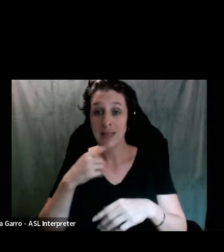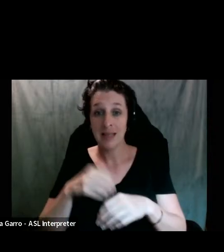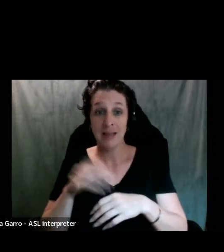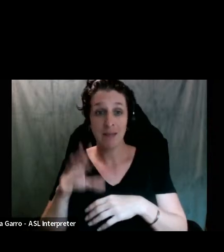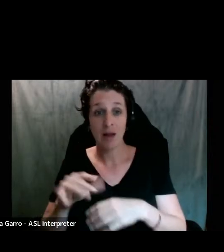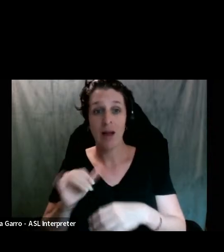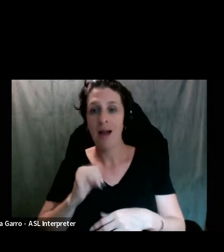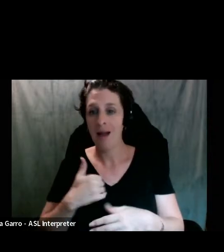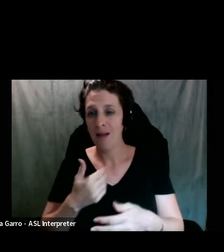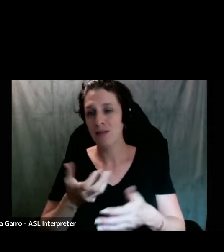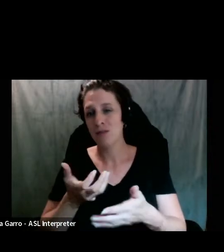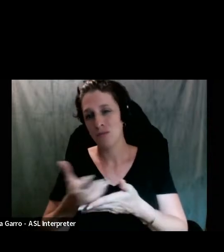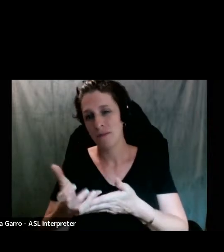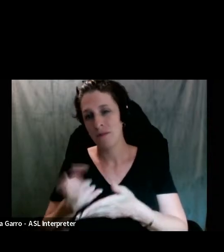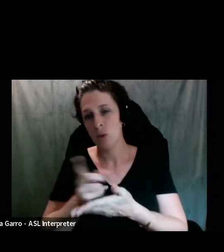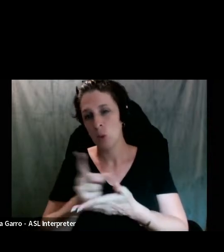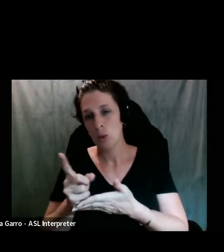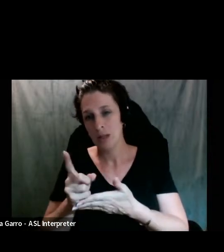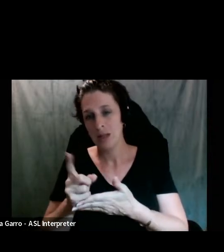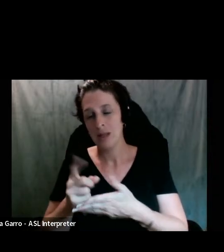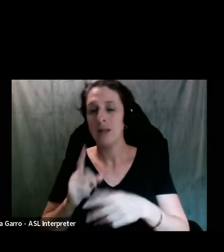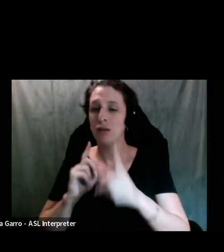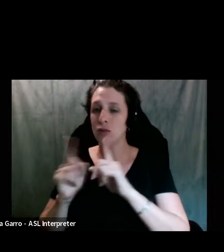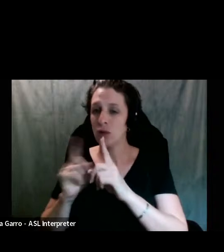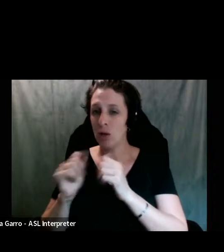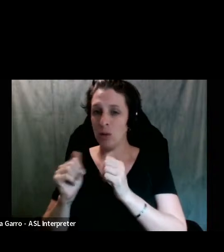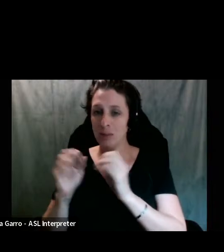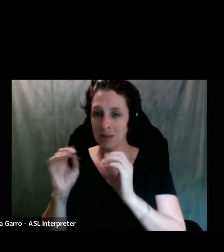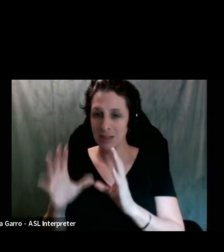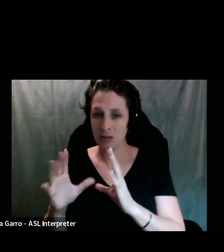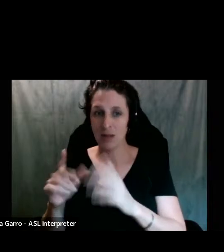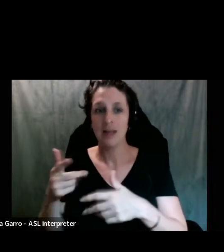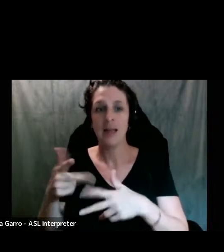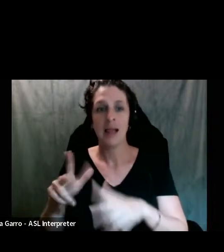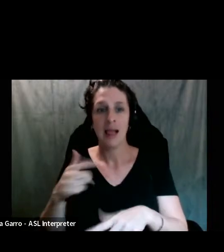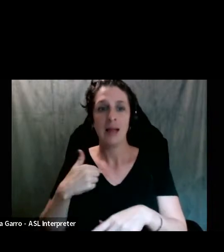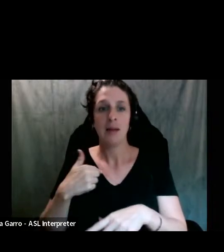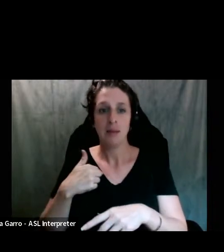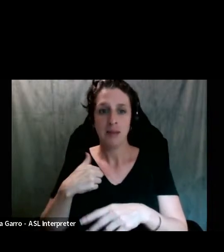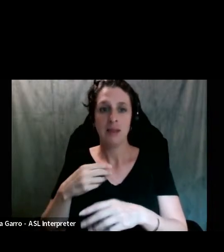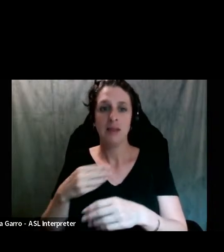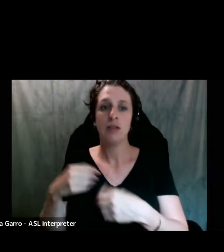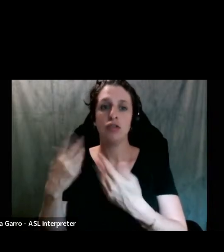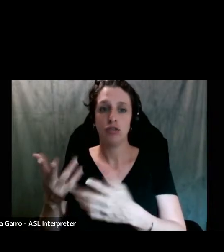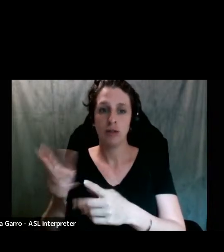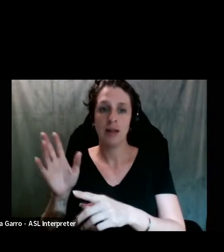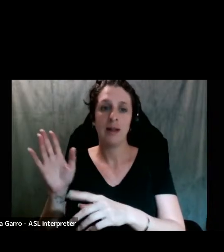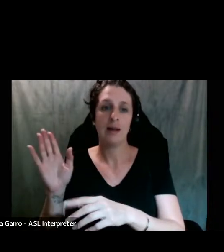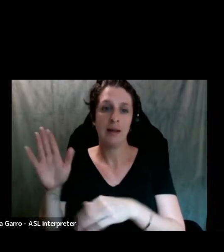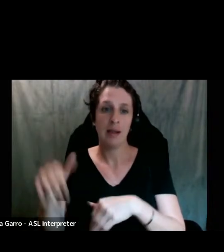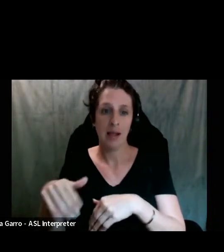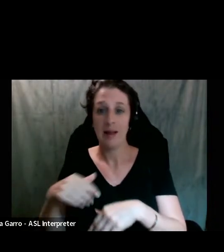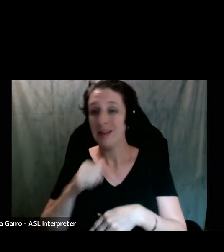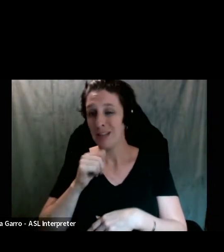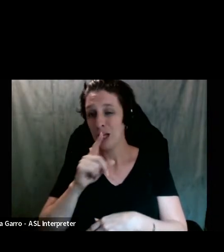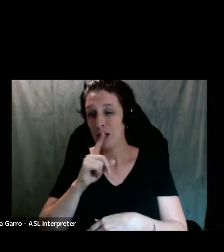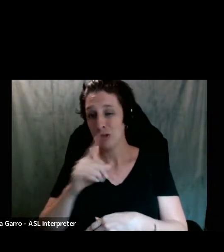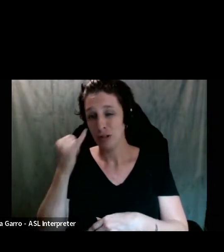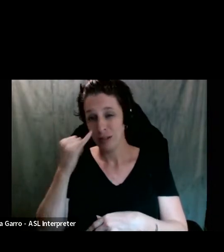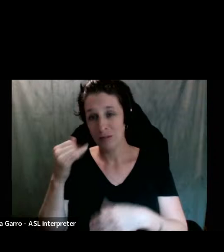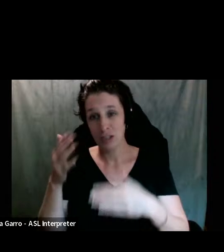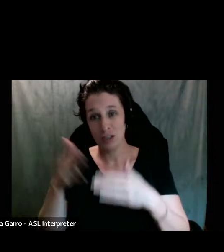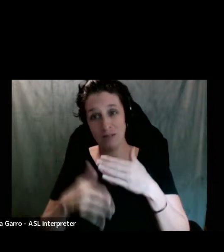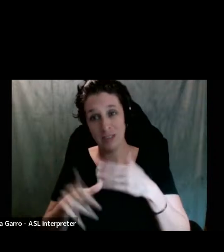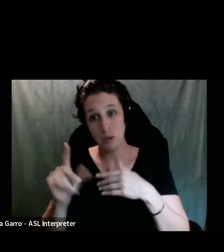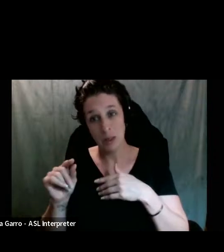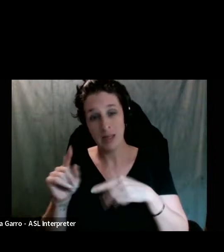a rough week, and I talked to my teachers, and they let me turn the assignment in late. I don't know if she finished all 20, but I think she knocked a lot out the